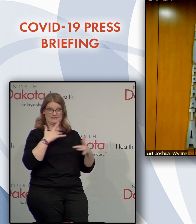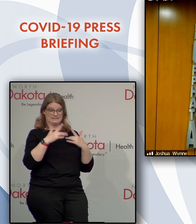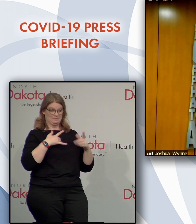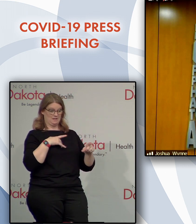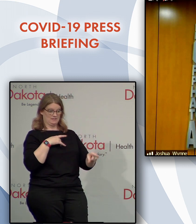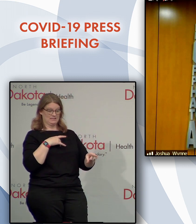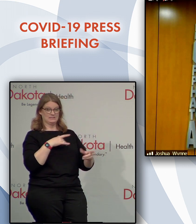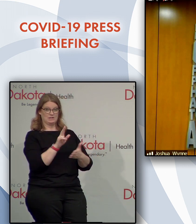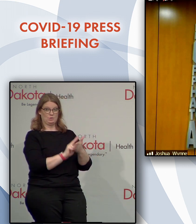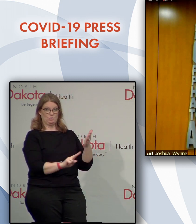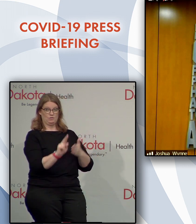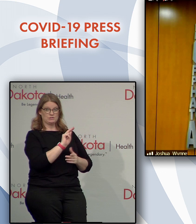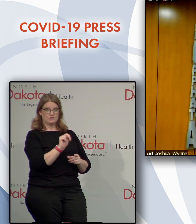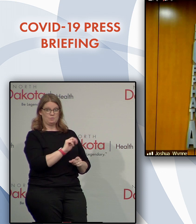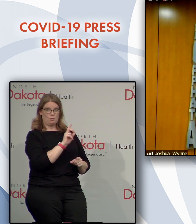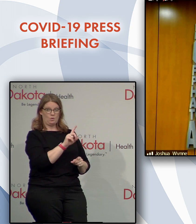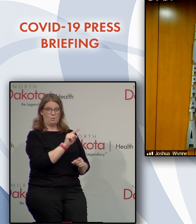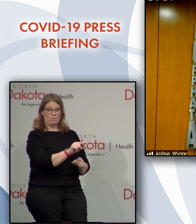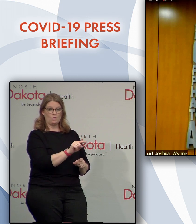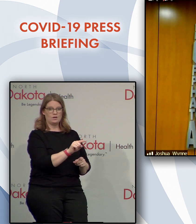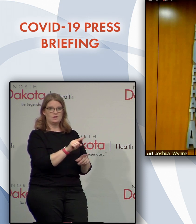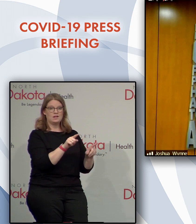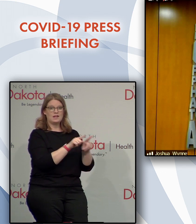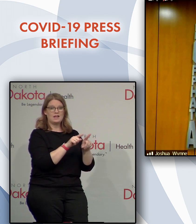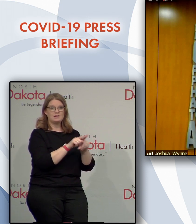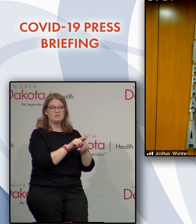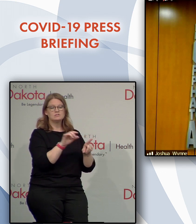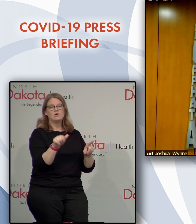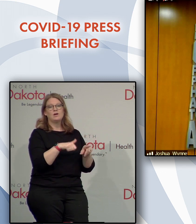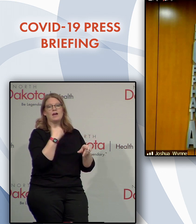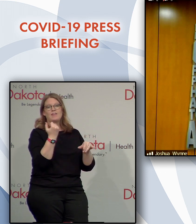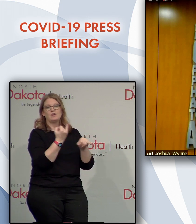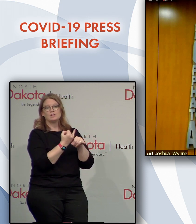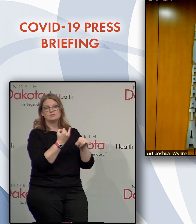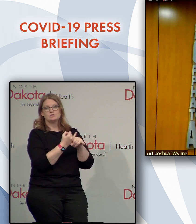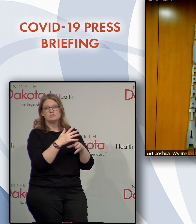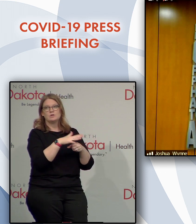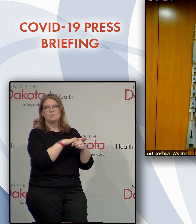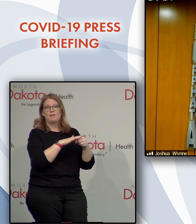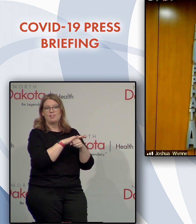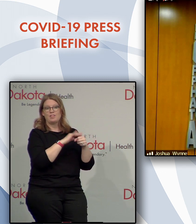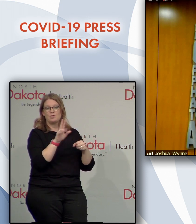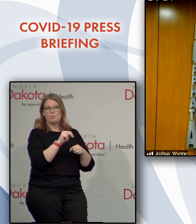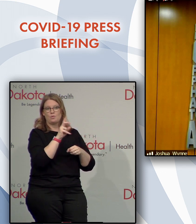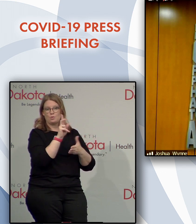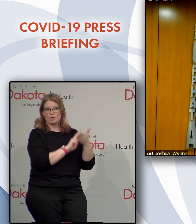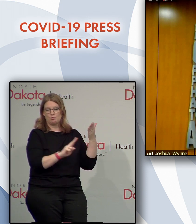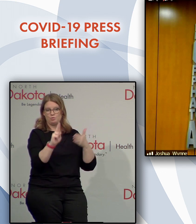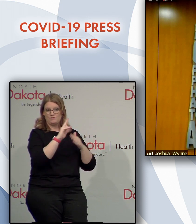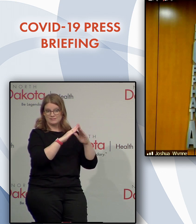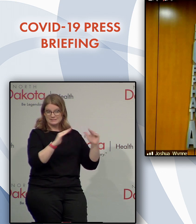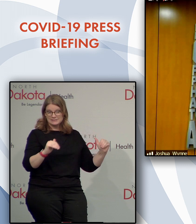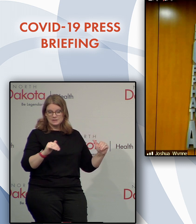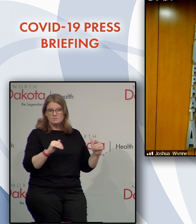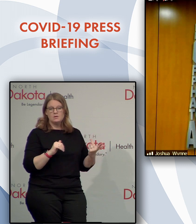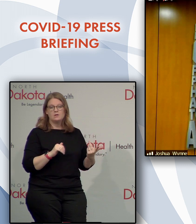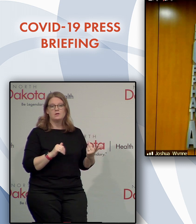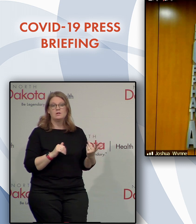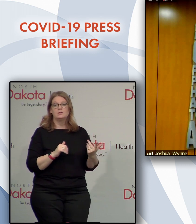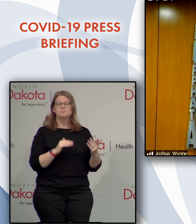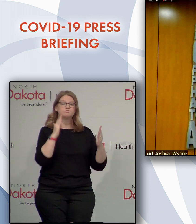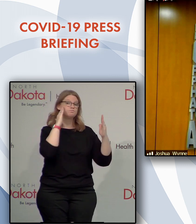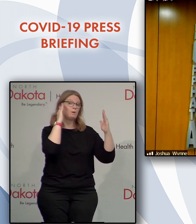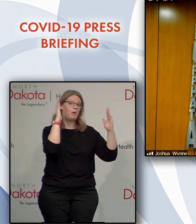at the University of North Dakota and other institutions within the North Dakota University system. What we